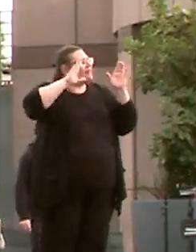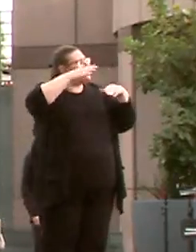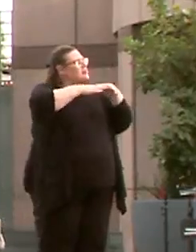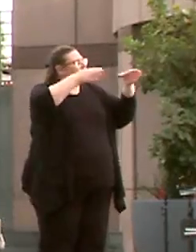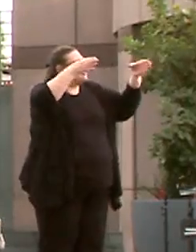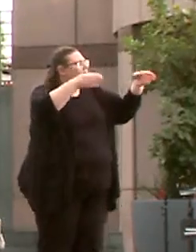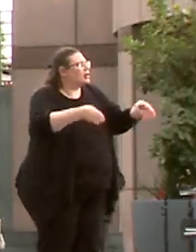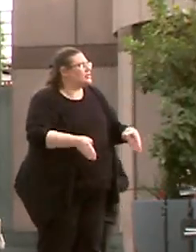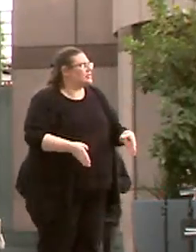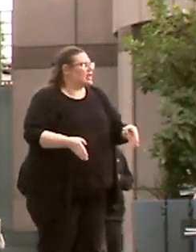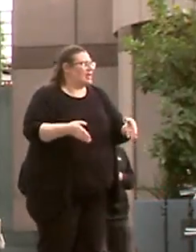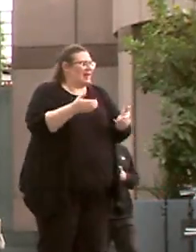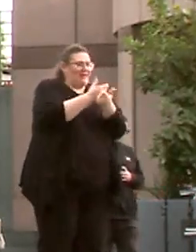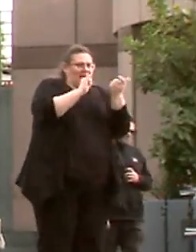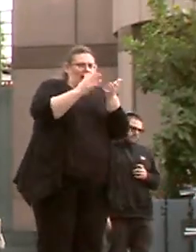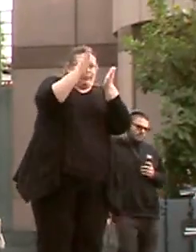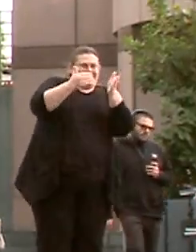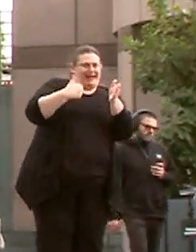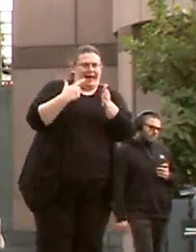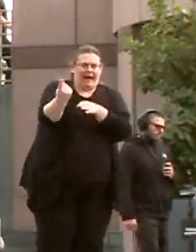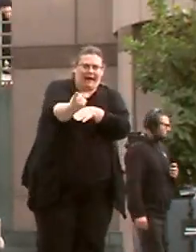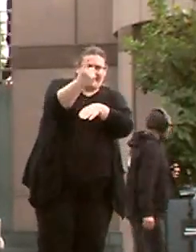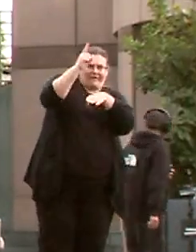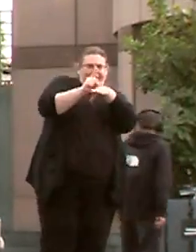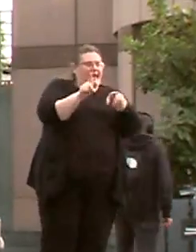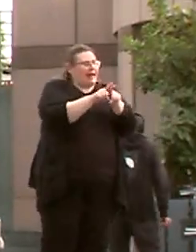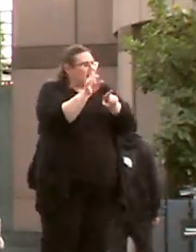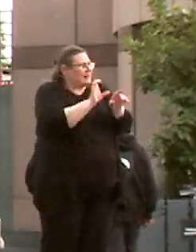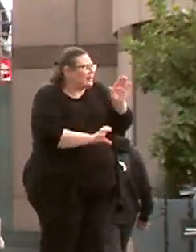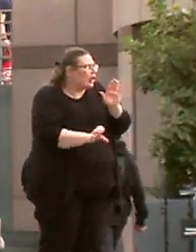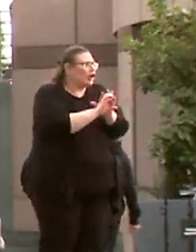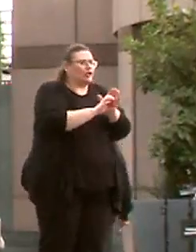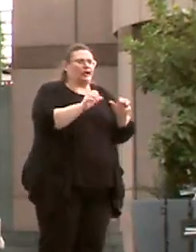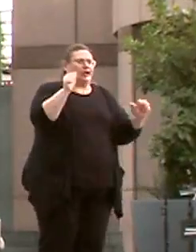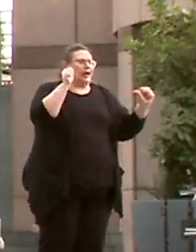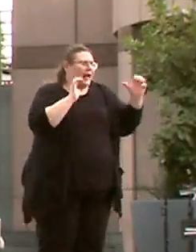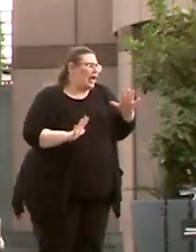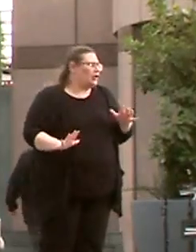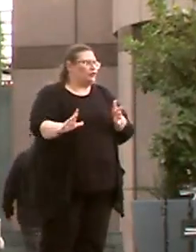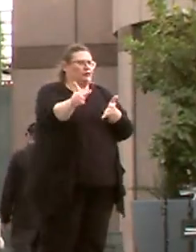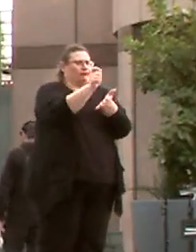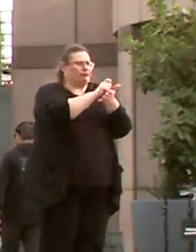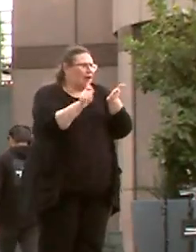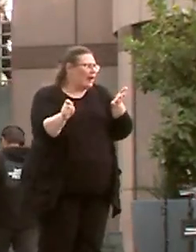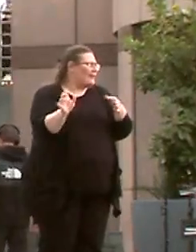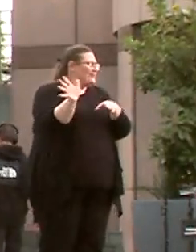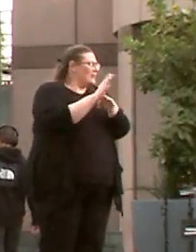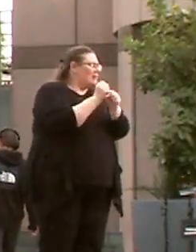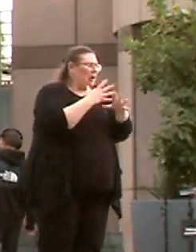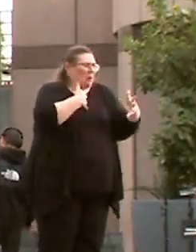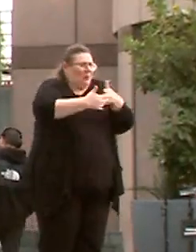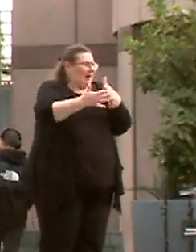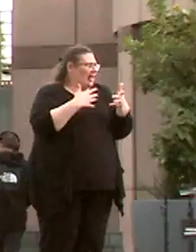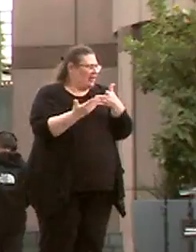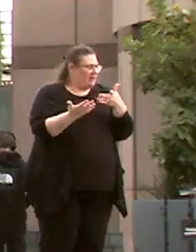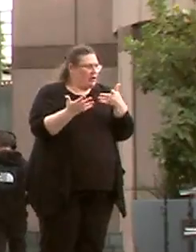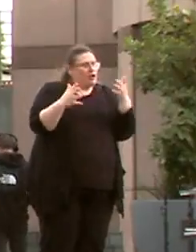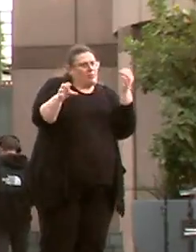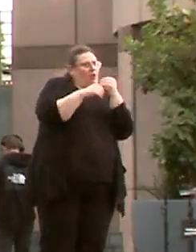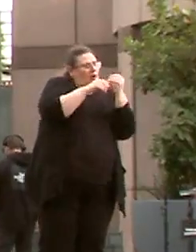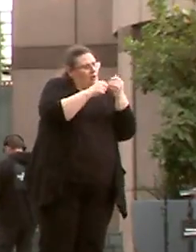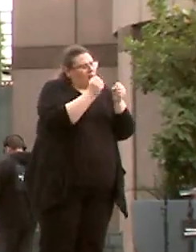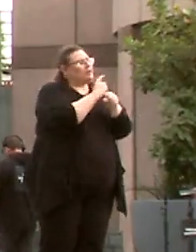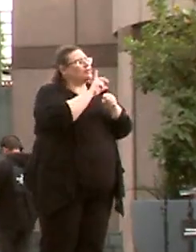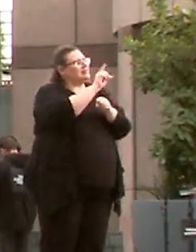everything they're bringing to the table as a character, as an actor, as a writer, as a filmmaker, the more we can bring disability